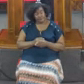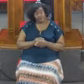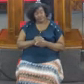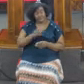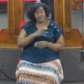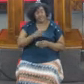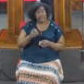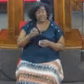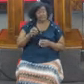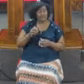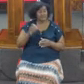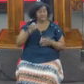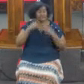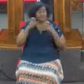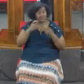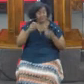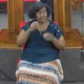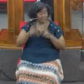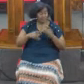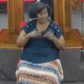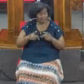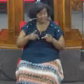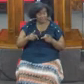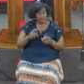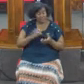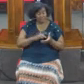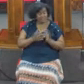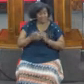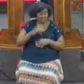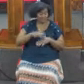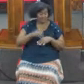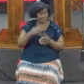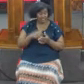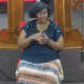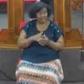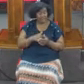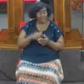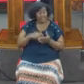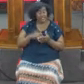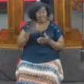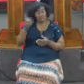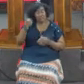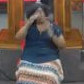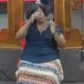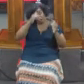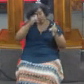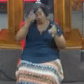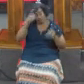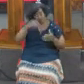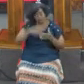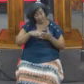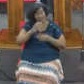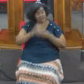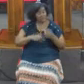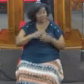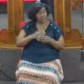and sinful generation, Jesus calls it. There's no hope for this